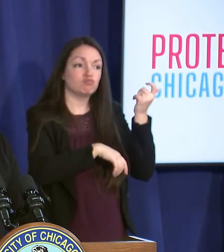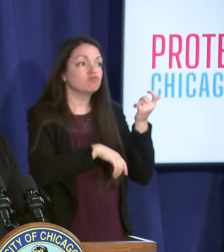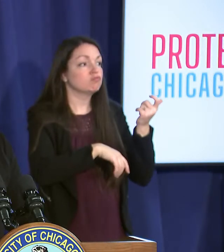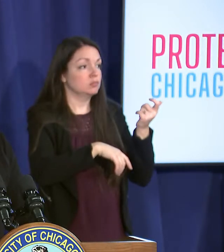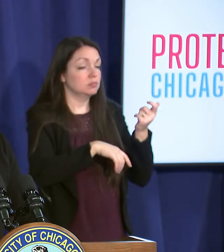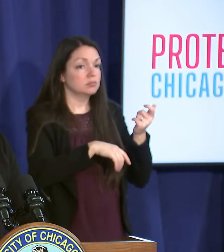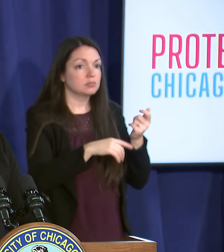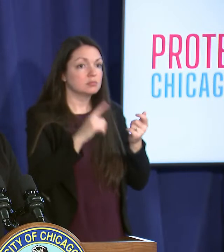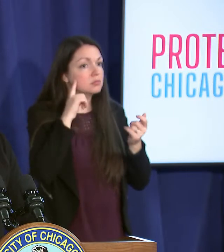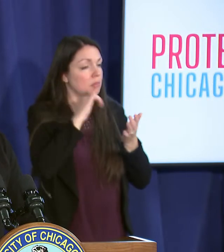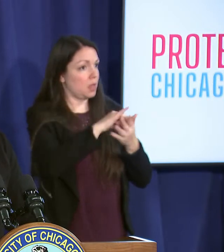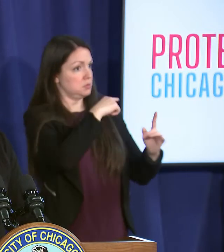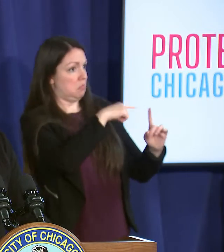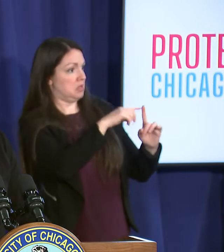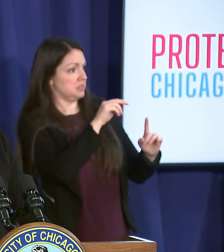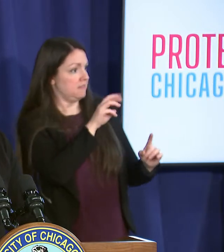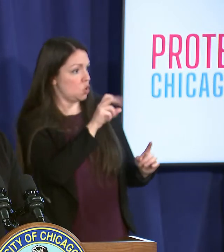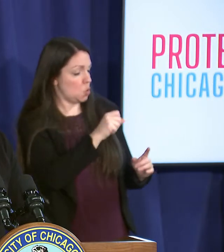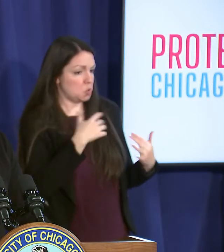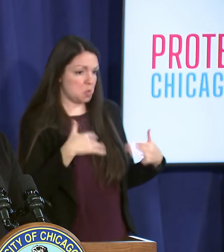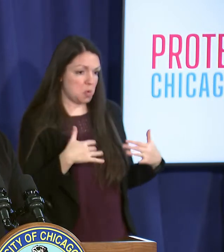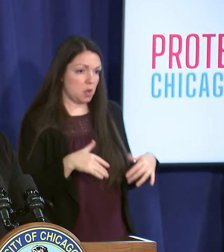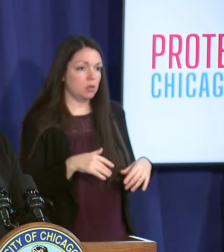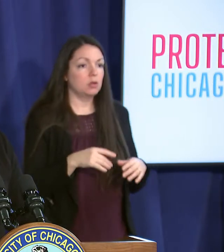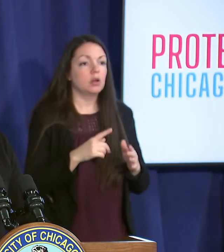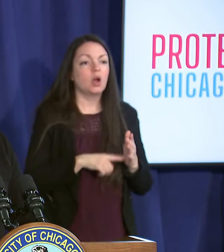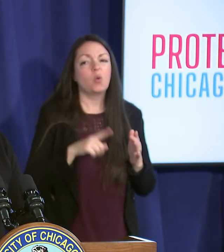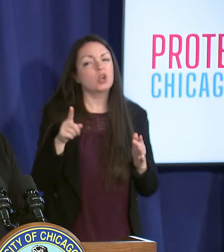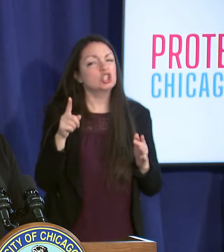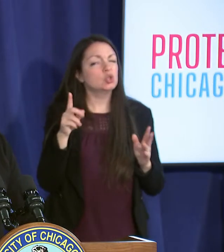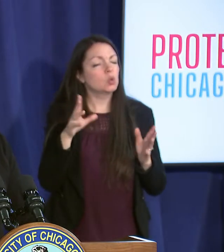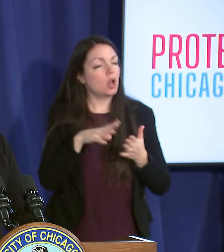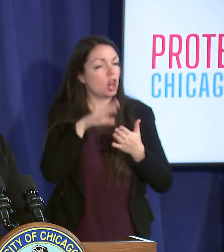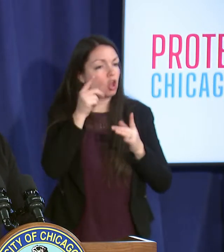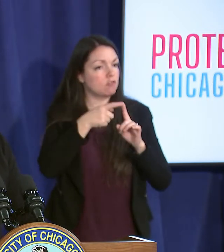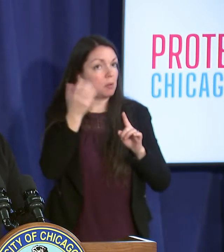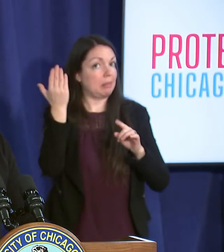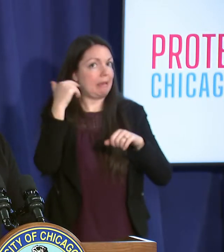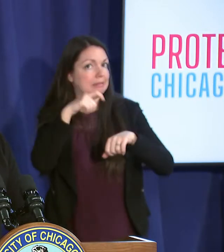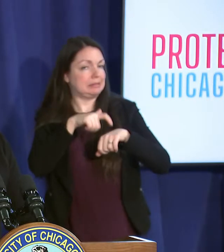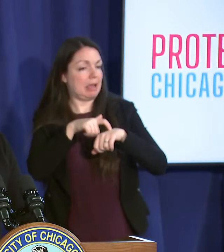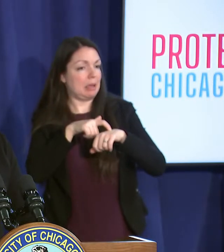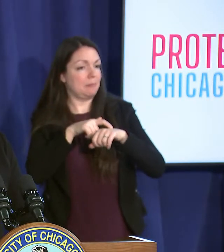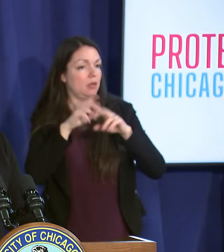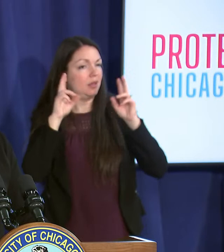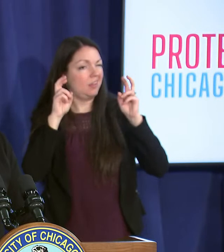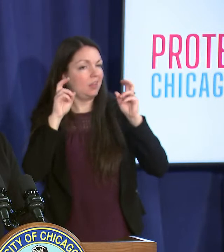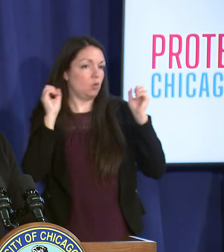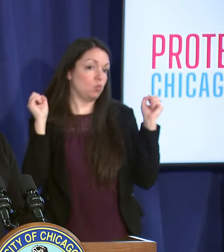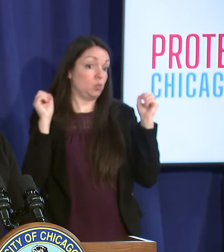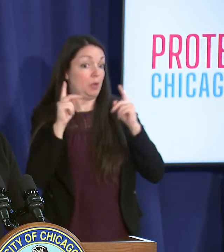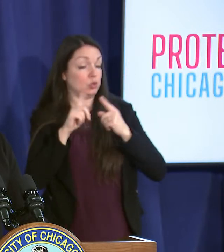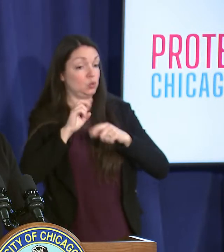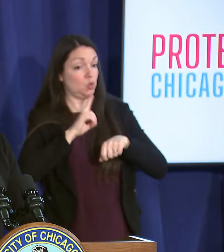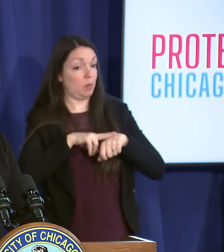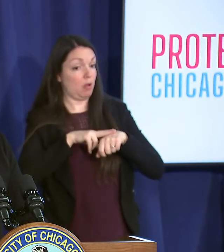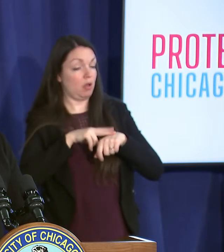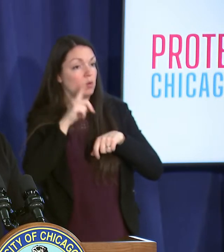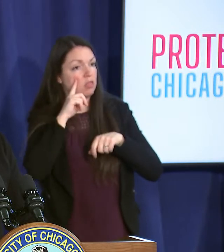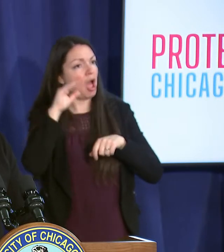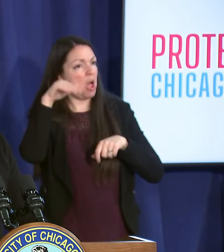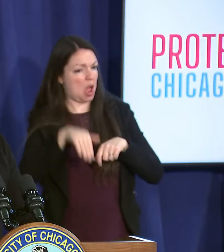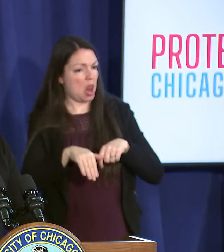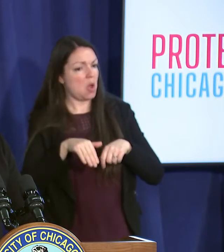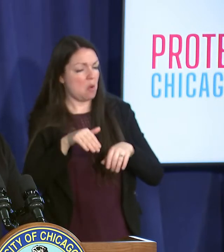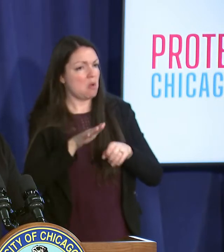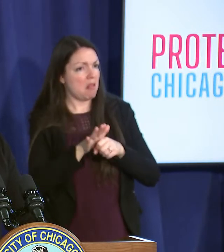today, what did you learn from the last, quote, return to normal? When we thought we came down last time and then we